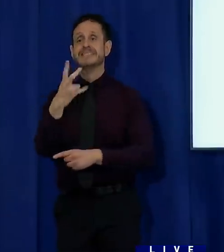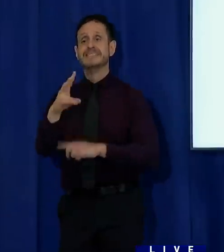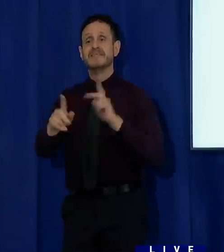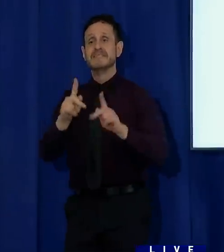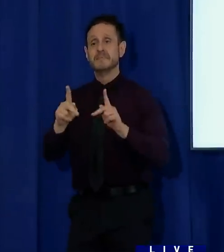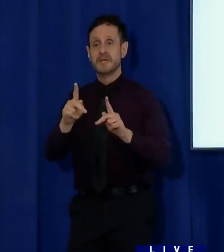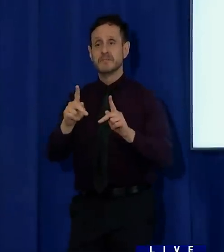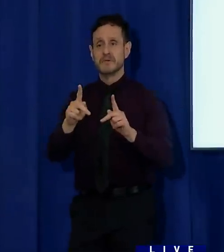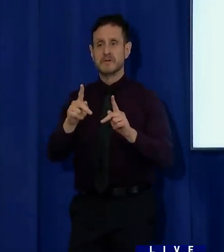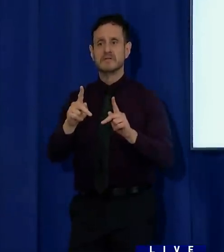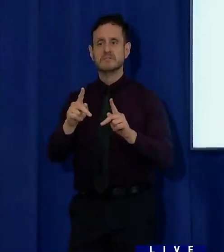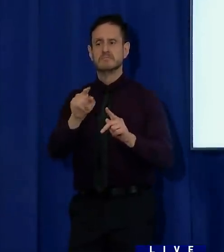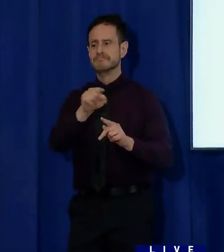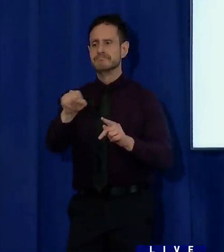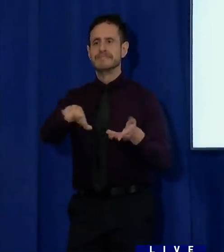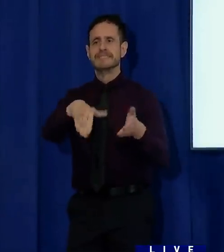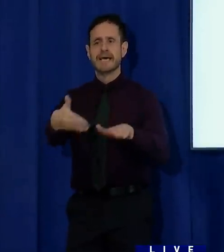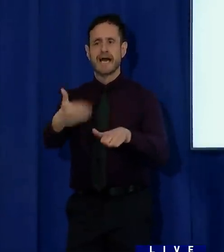our city.